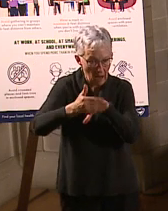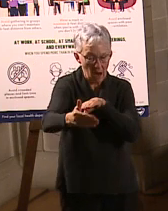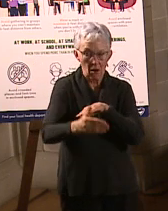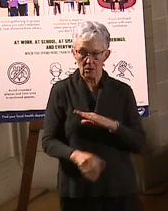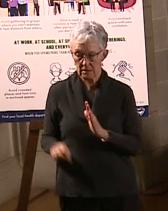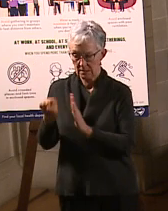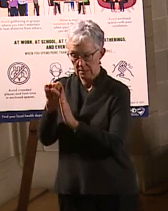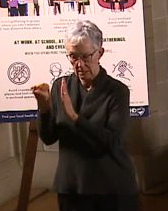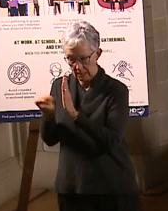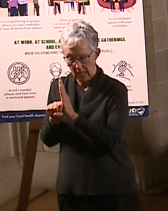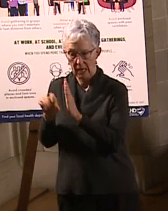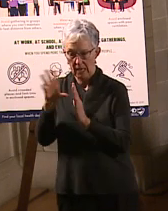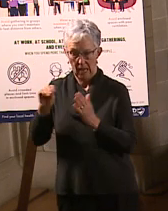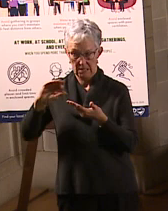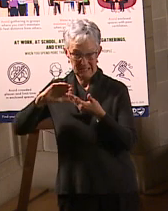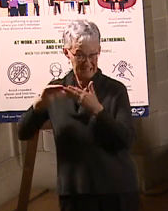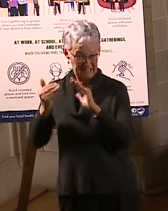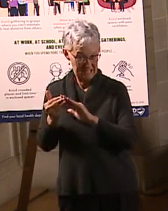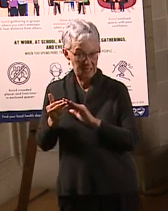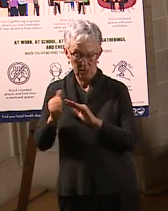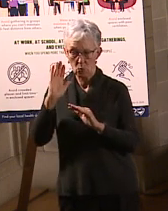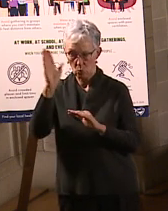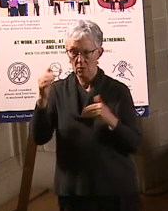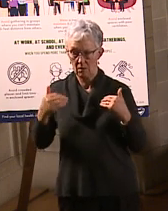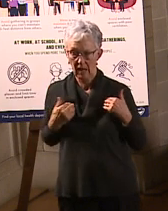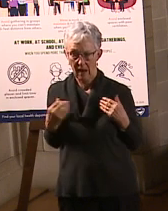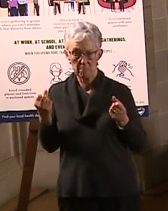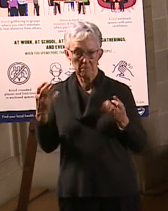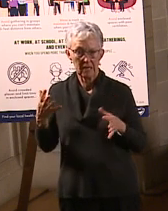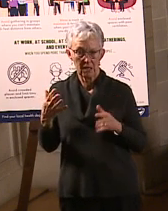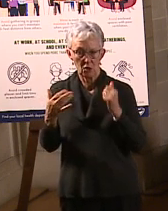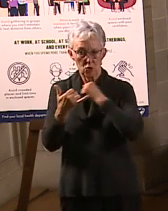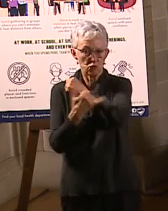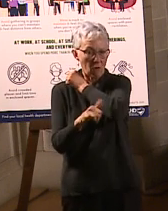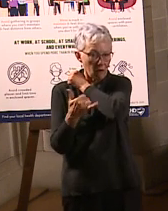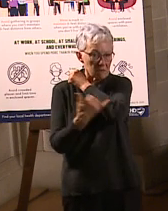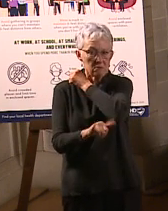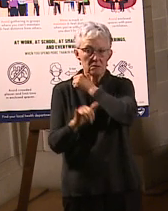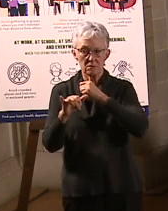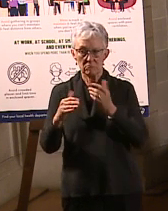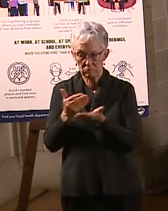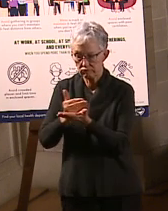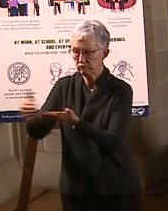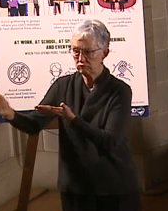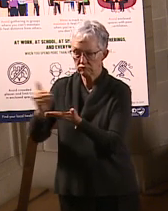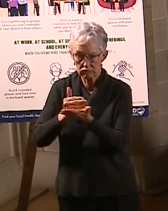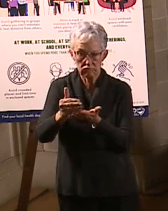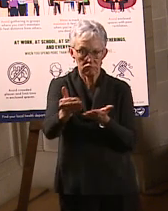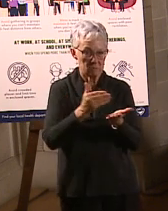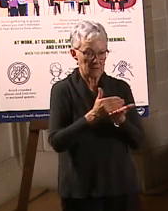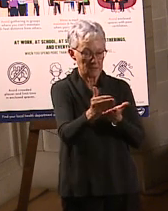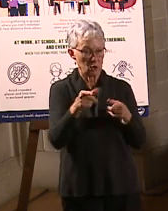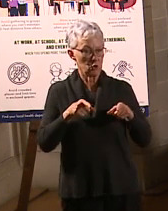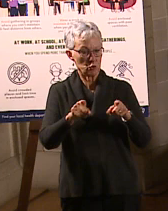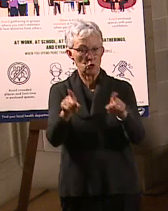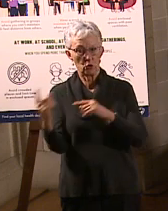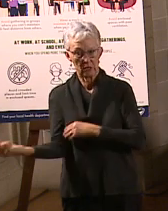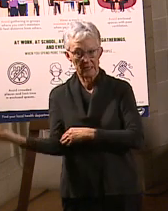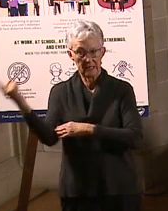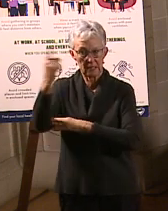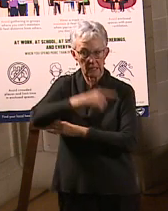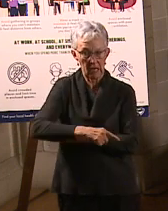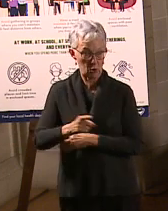our local city and county transportation departments will be out removing snow throughout the day. Please give